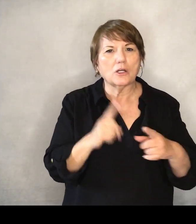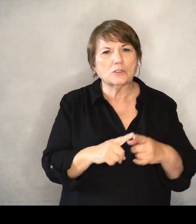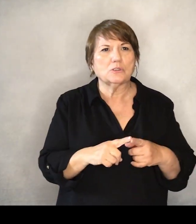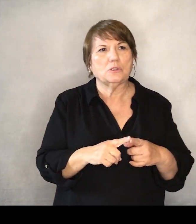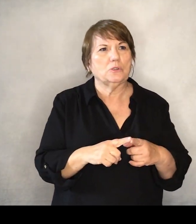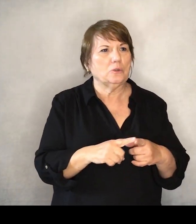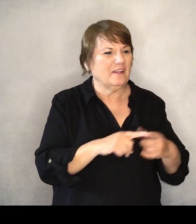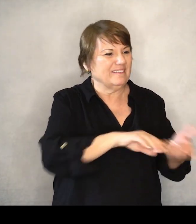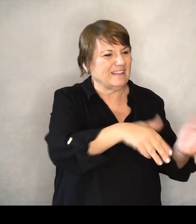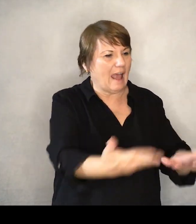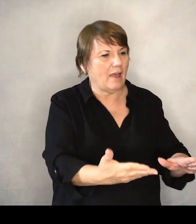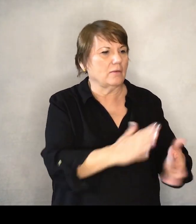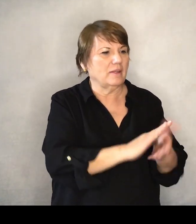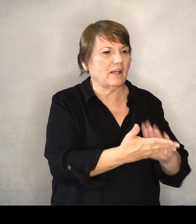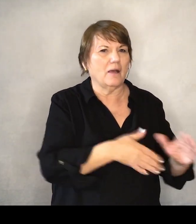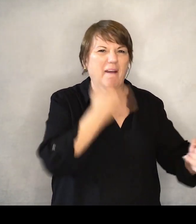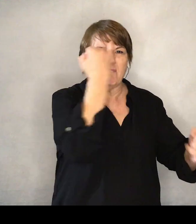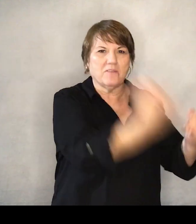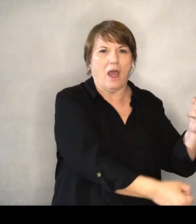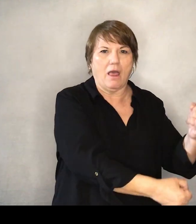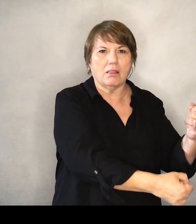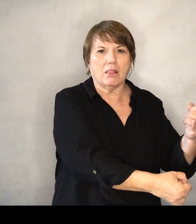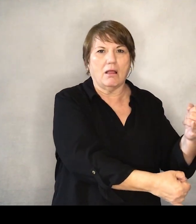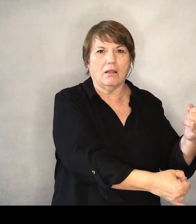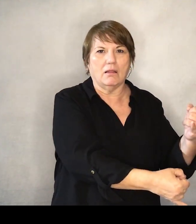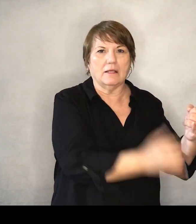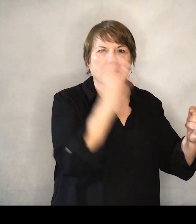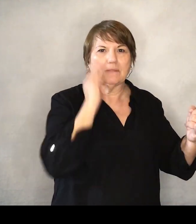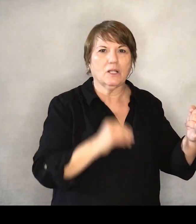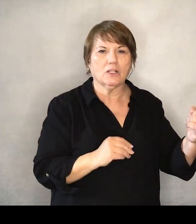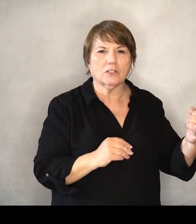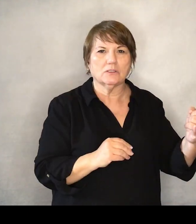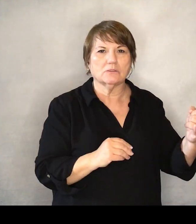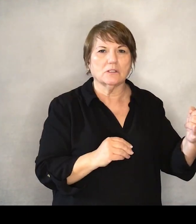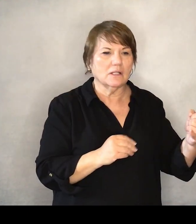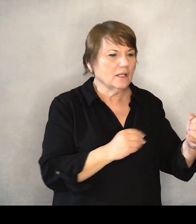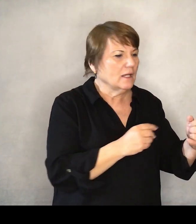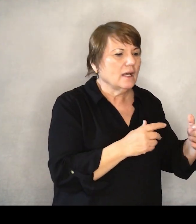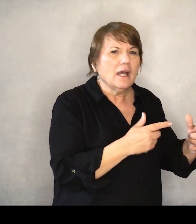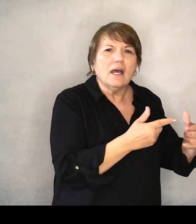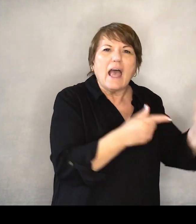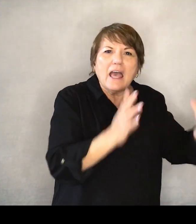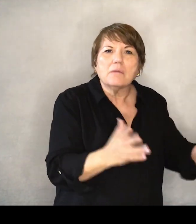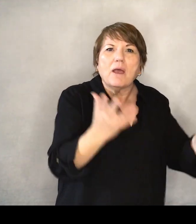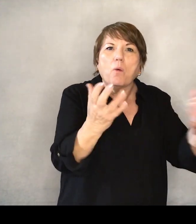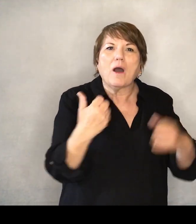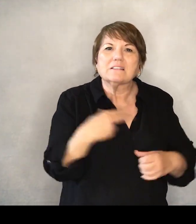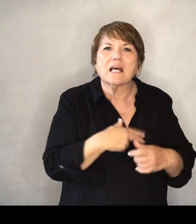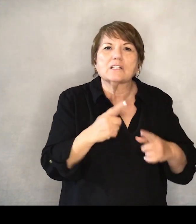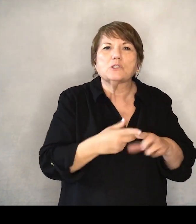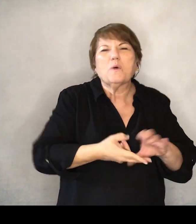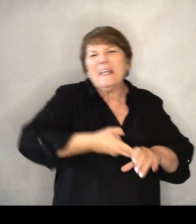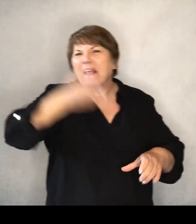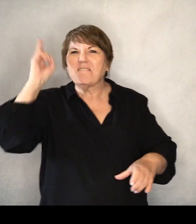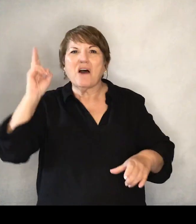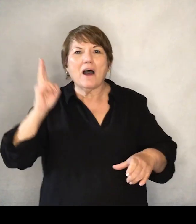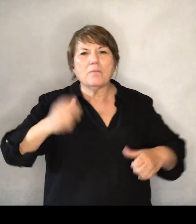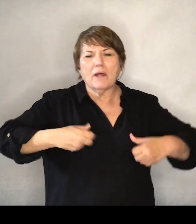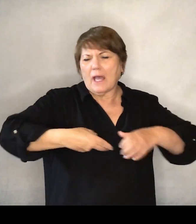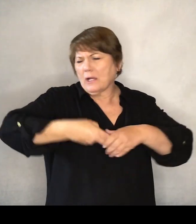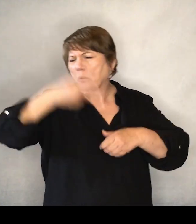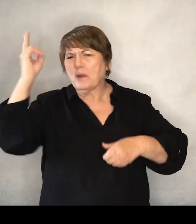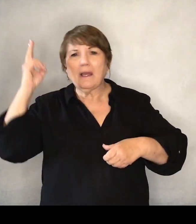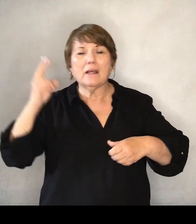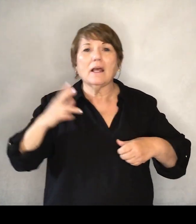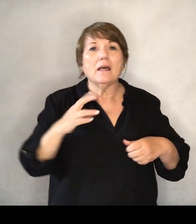our finality. He wants us to give up, and unfortunately, there are many